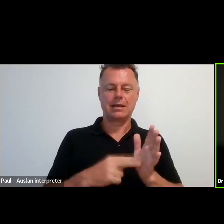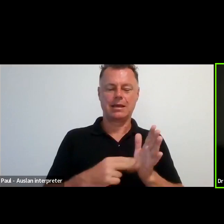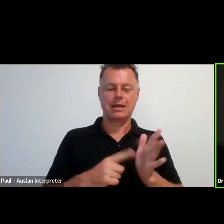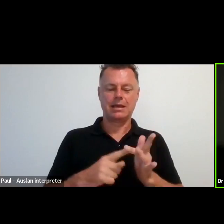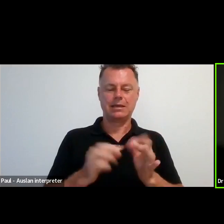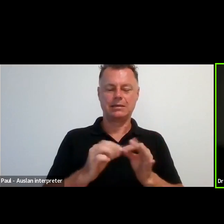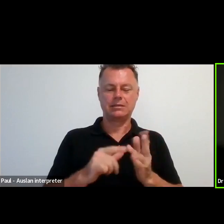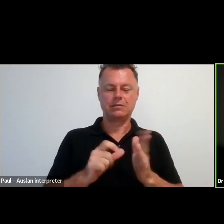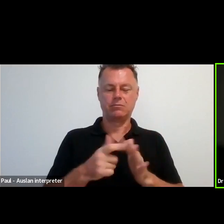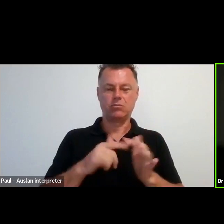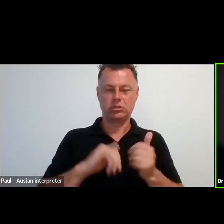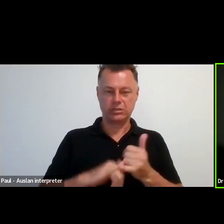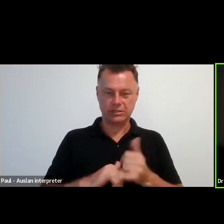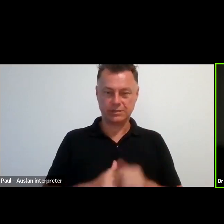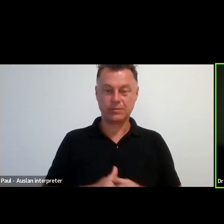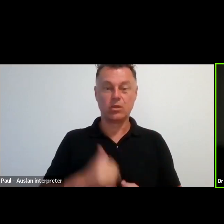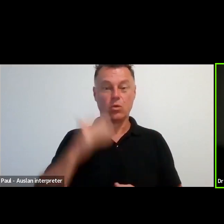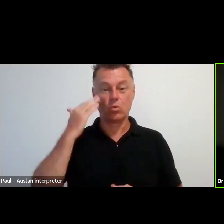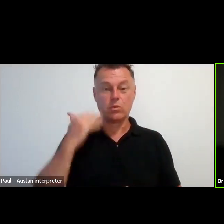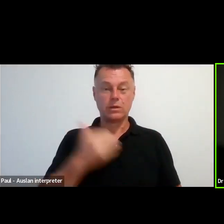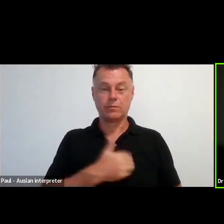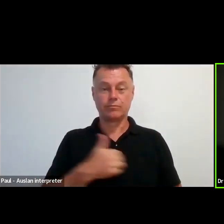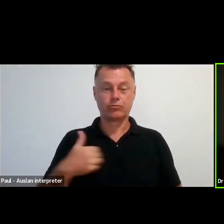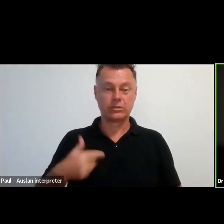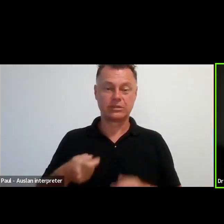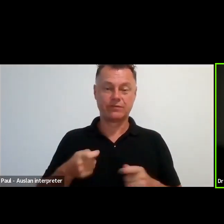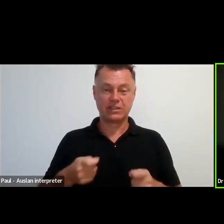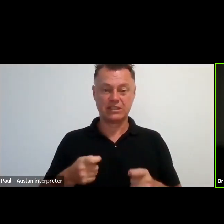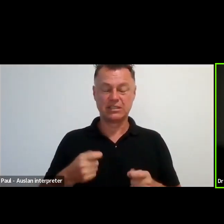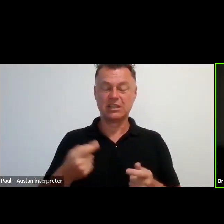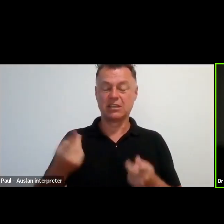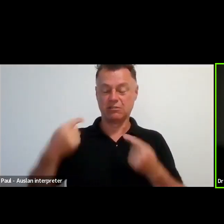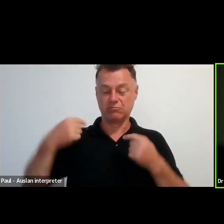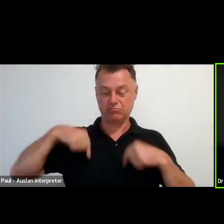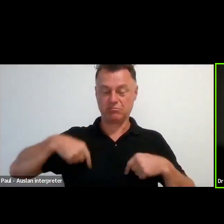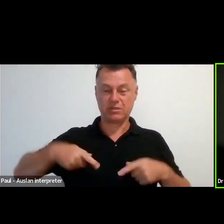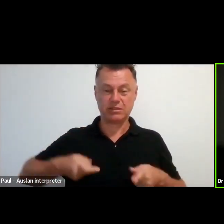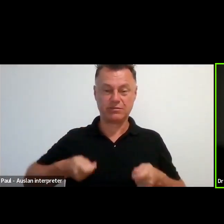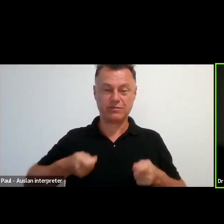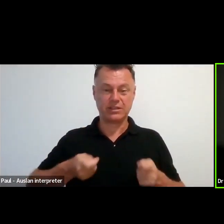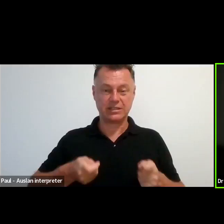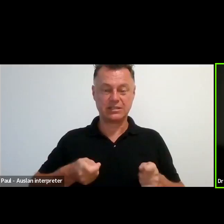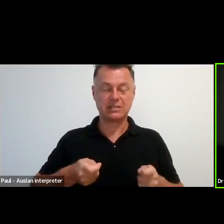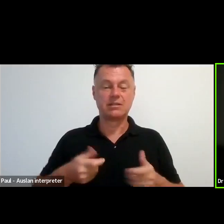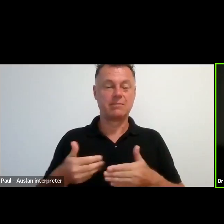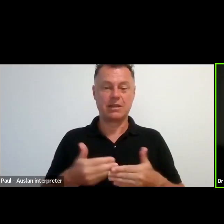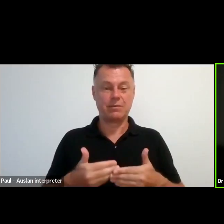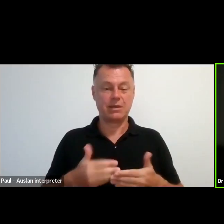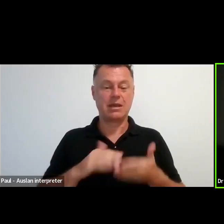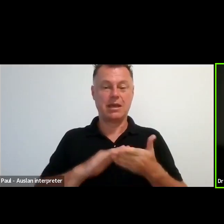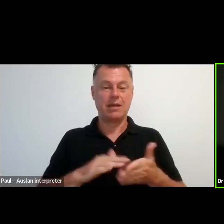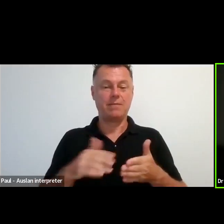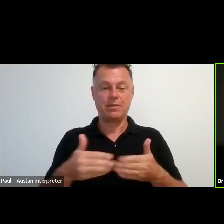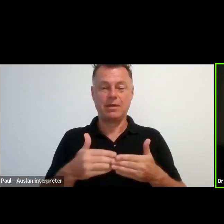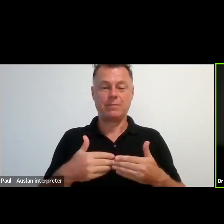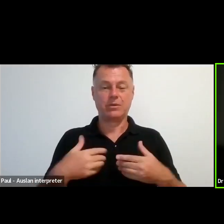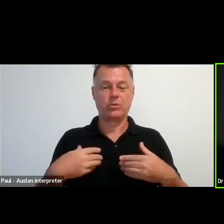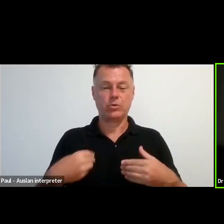can pass into the cord blood and probably provide some protection for the baby when they're born as